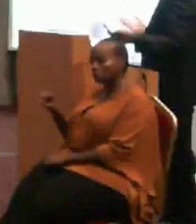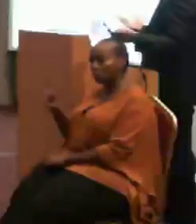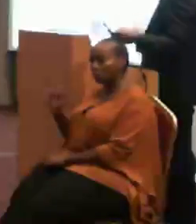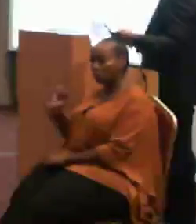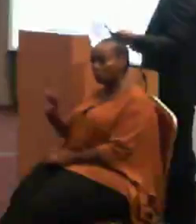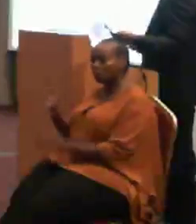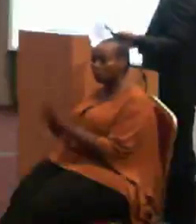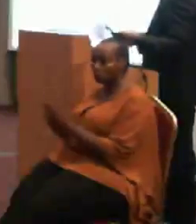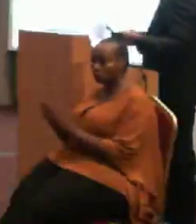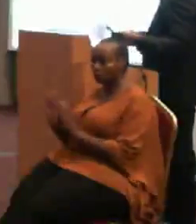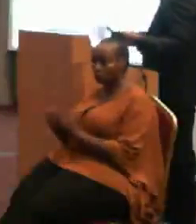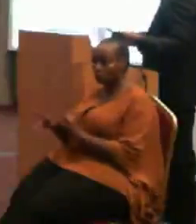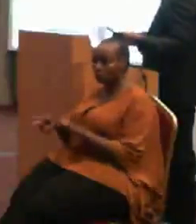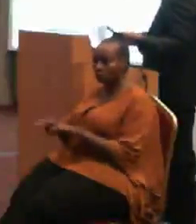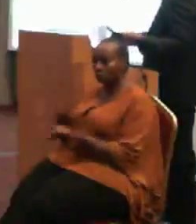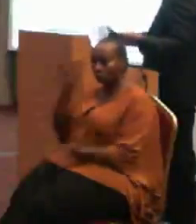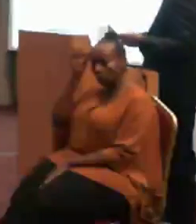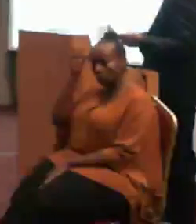ratios.